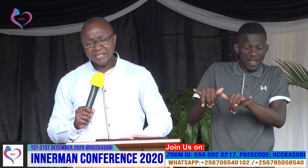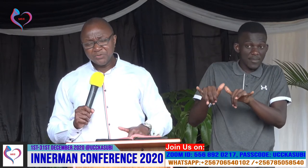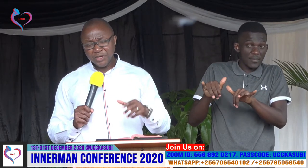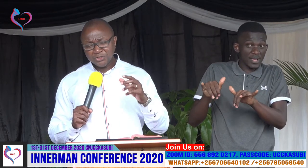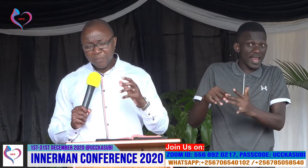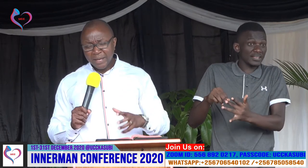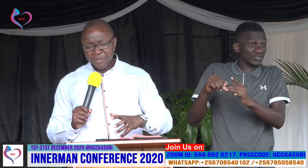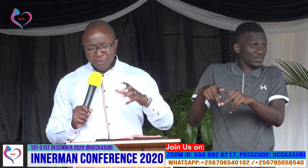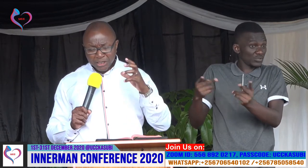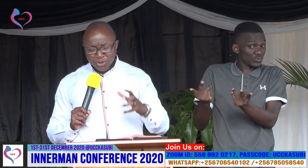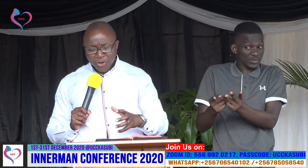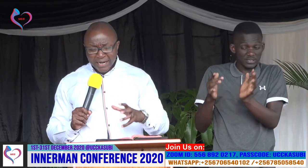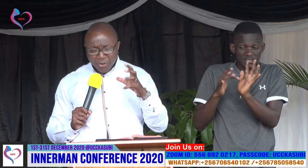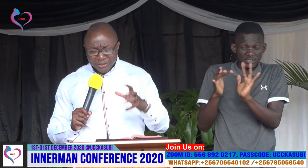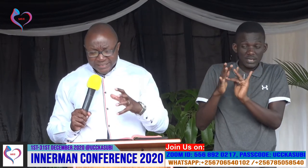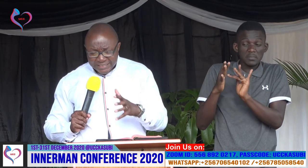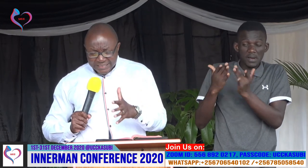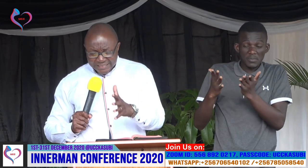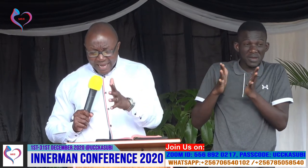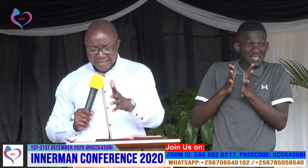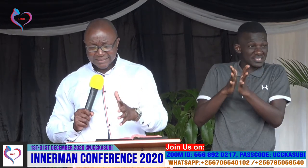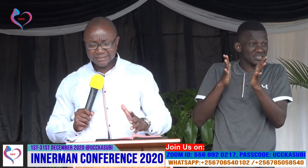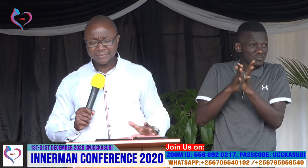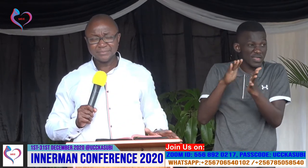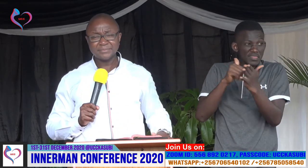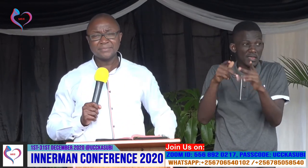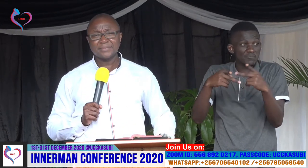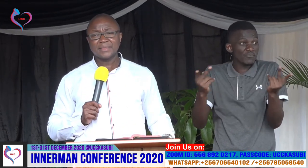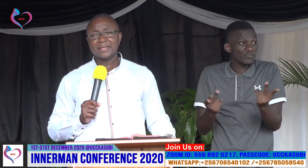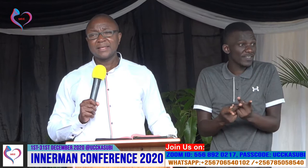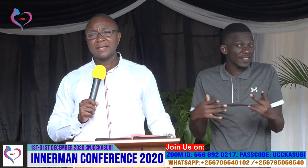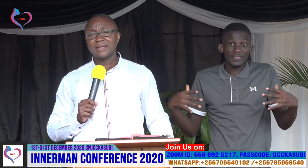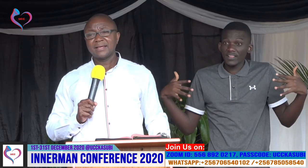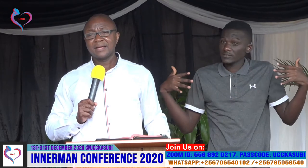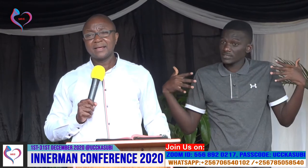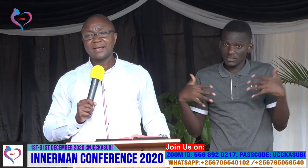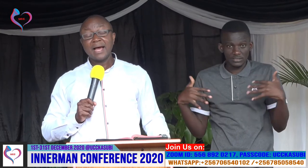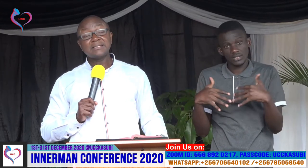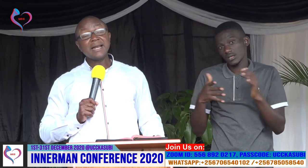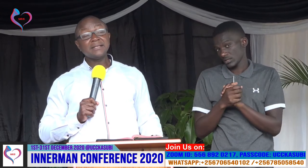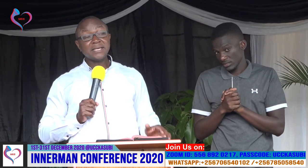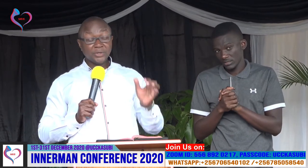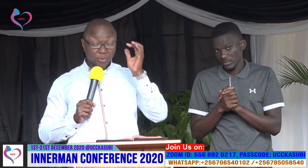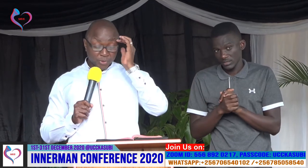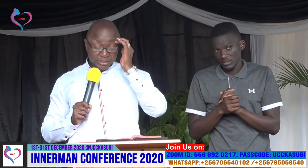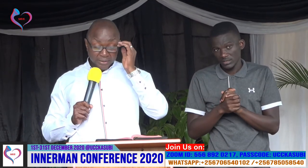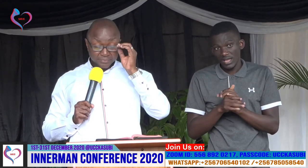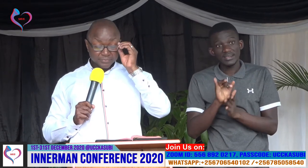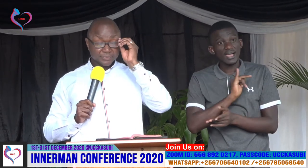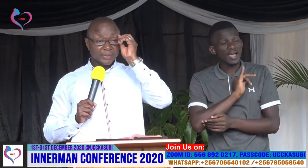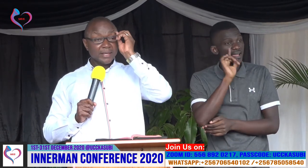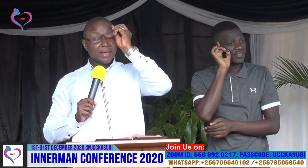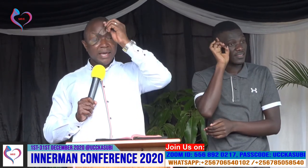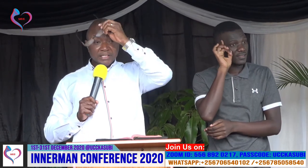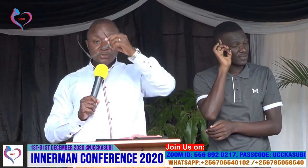to be. Ekifo ekyo Bible bwekyo. That place when the Bible talks about it is so dreadful. And I